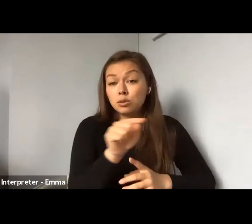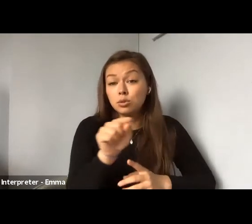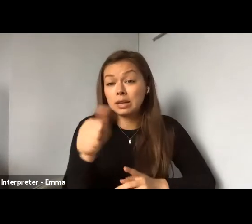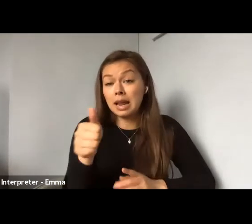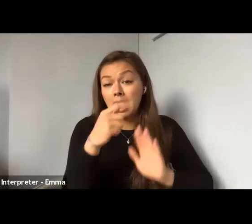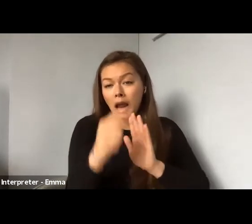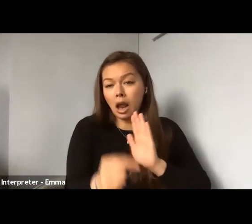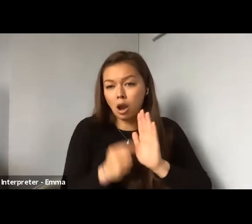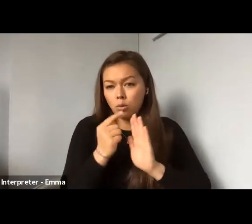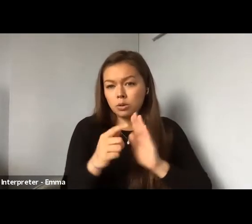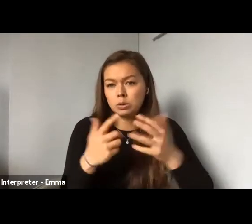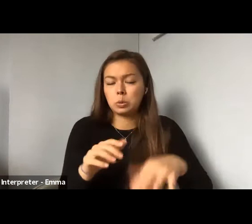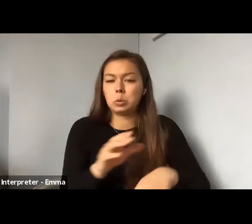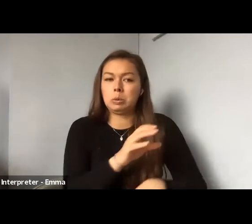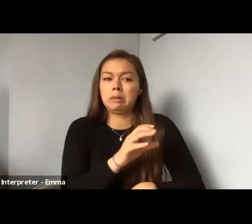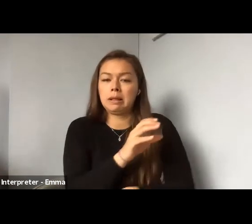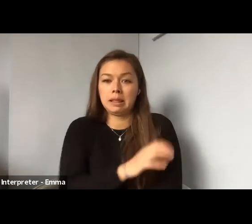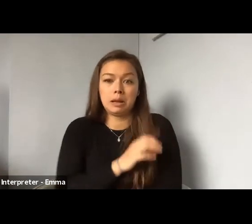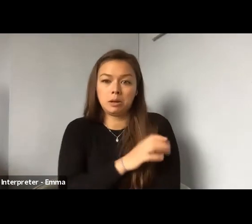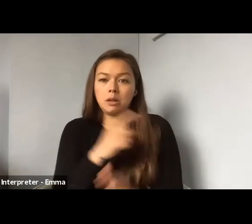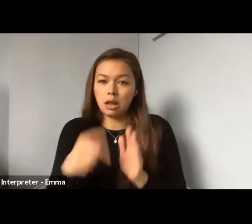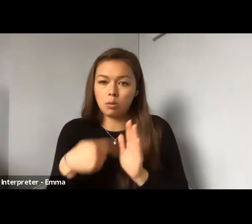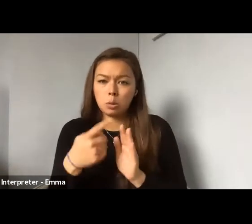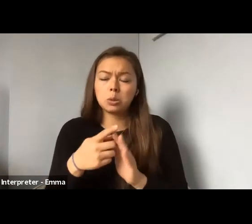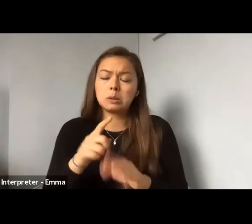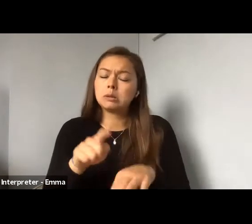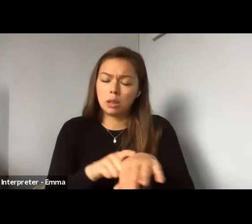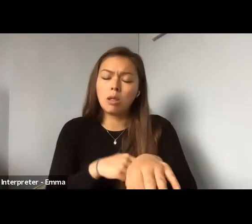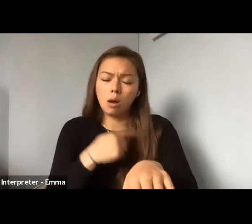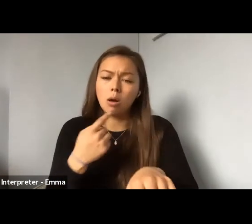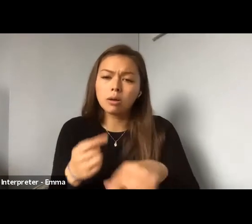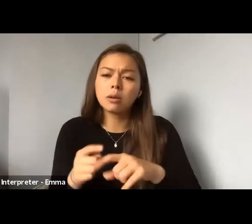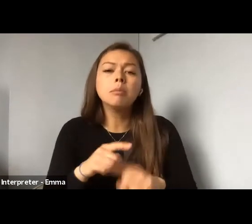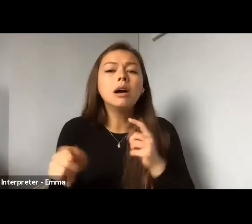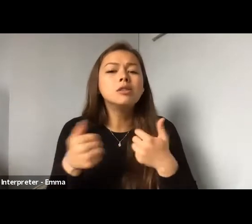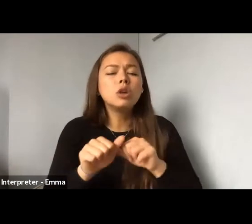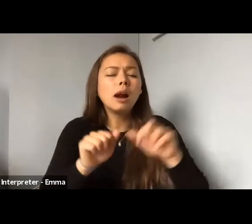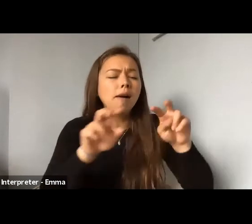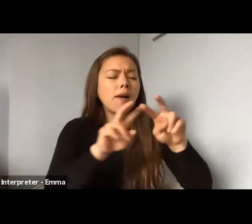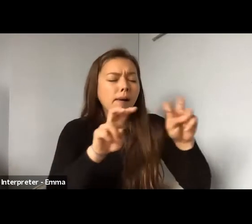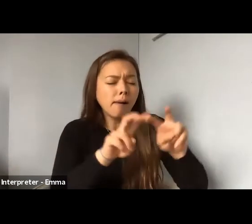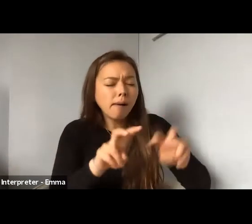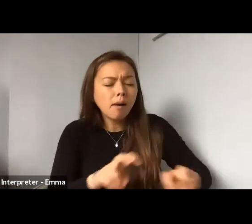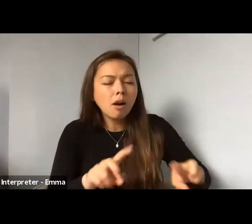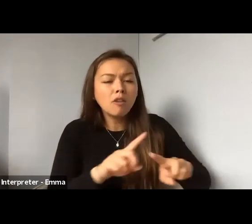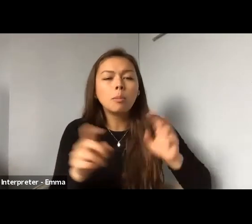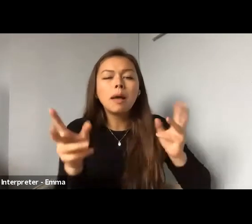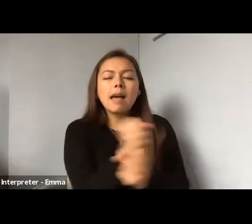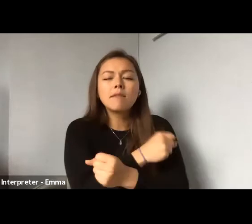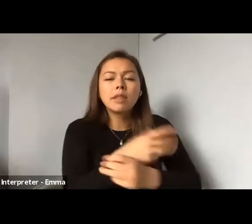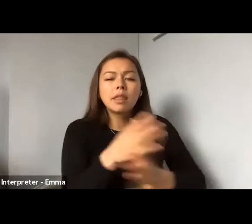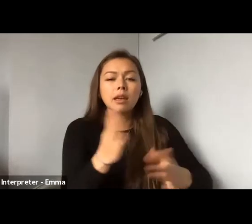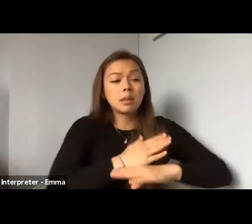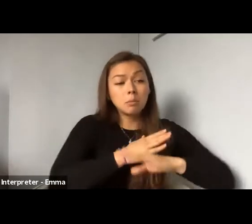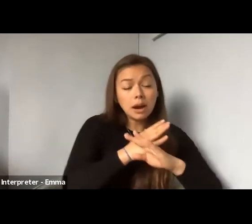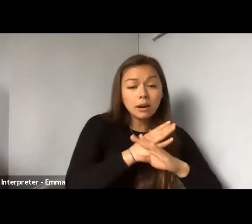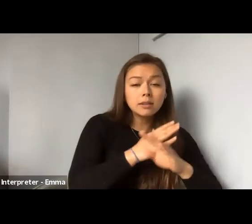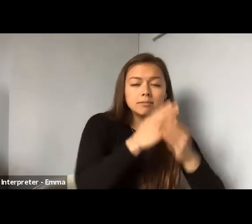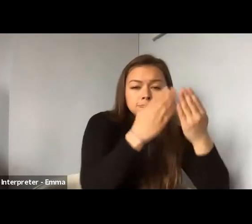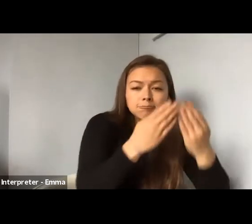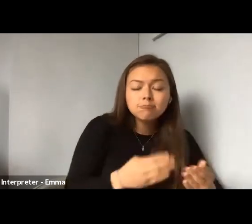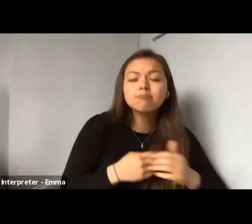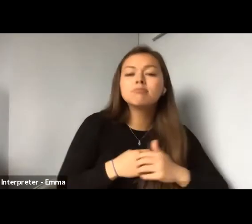quite lengthy, but we look at everything from trying to look at those protective factors and the risk factors, where the young